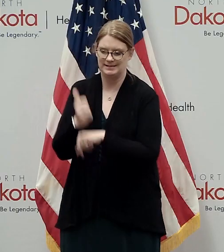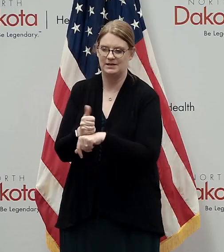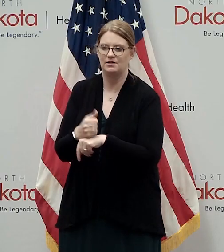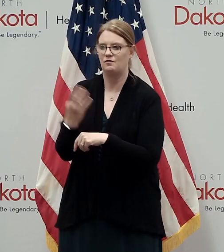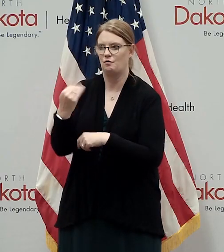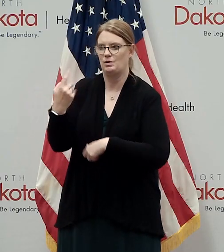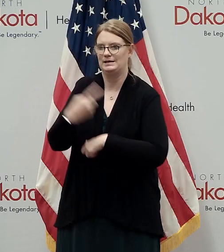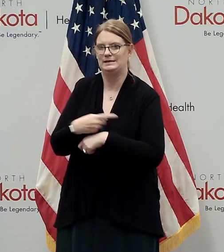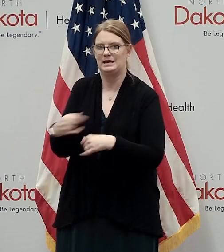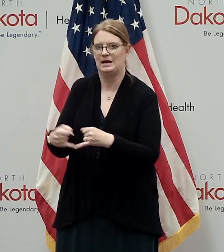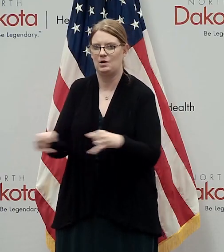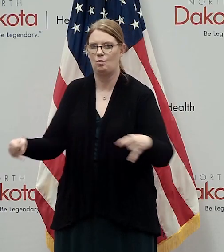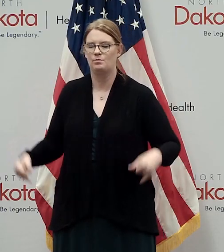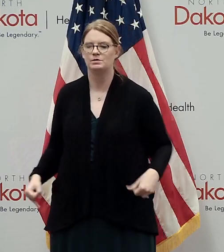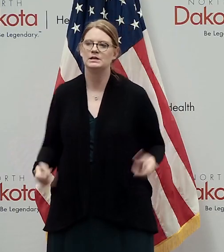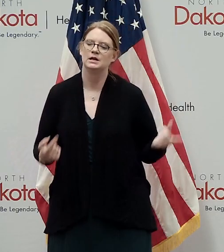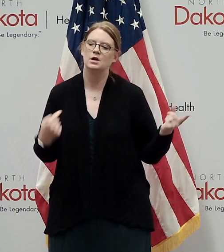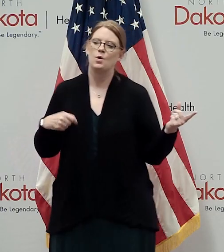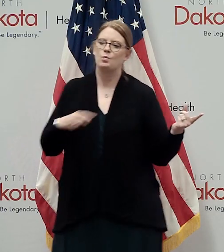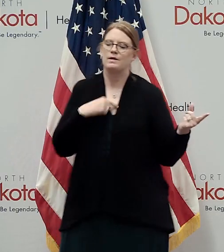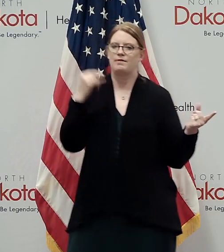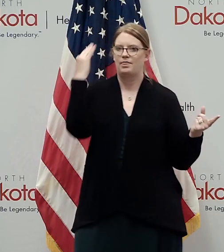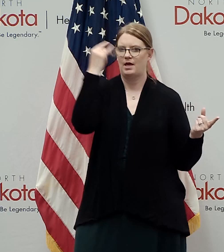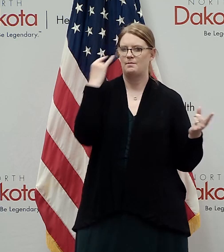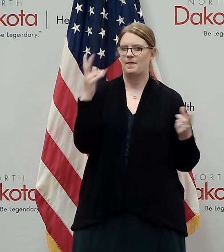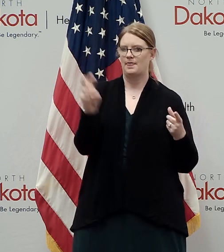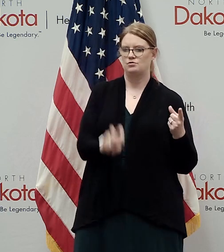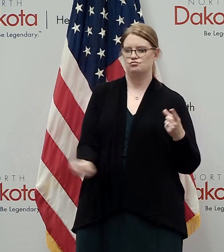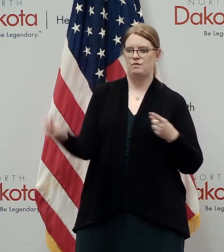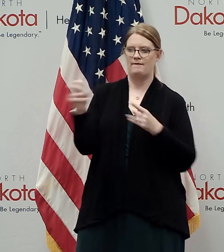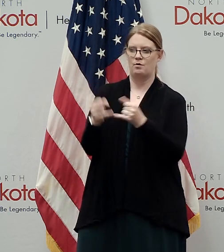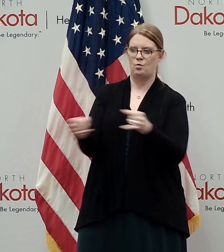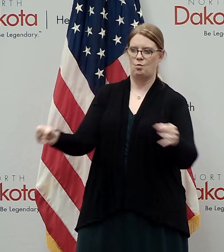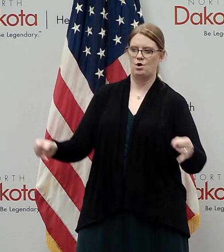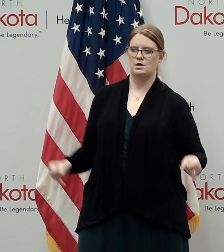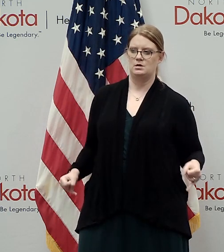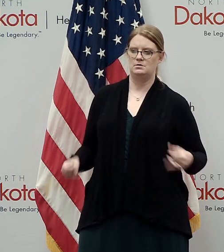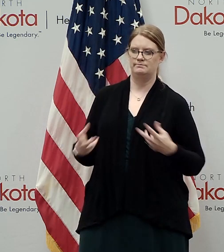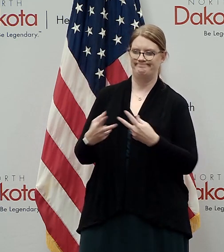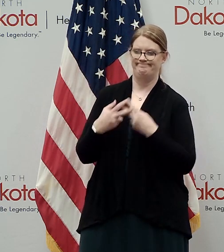We've thought about travel quarantines, and we continue to take a